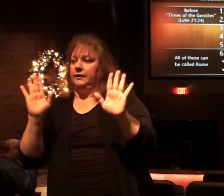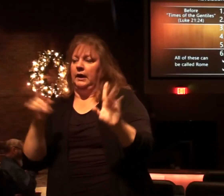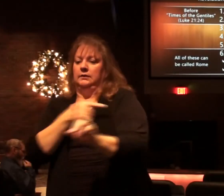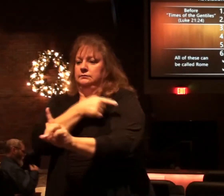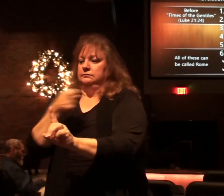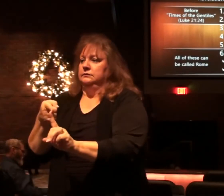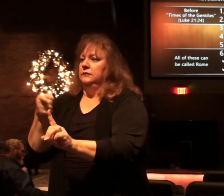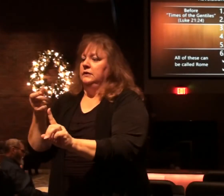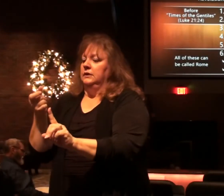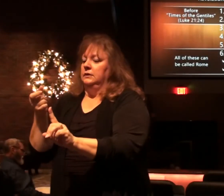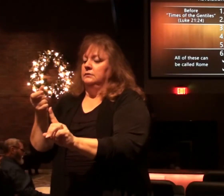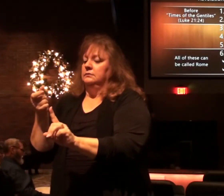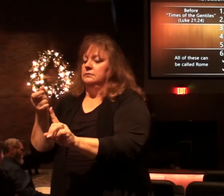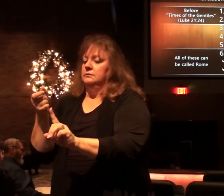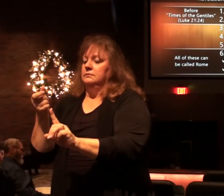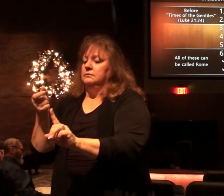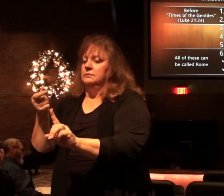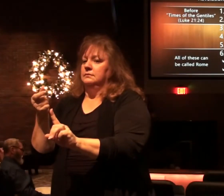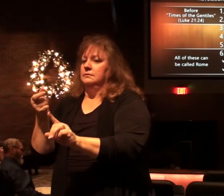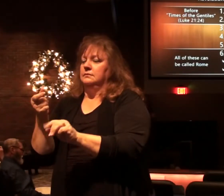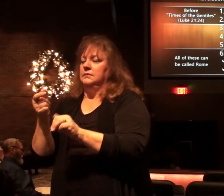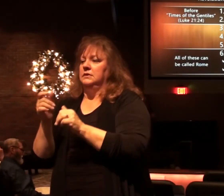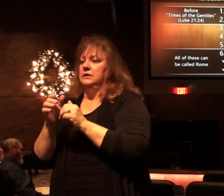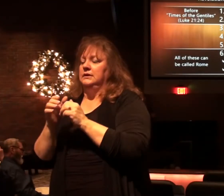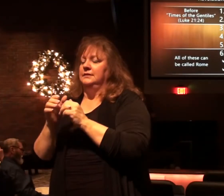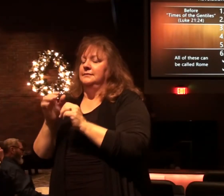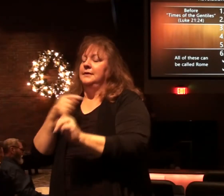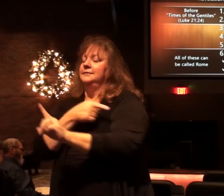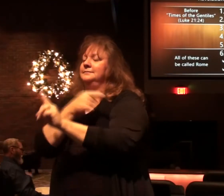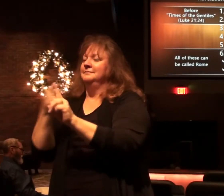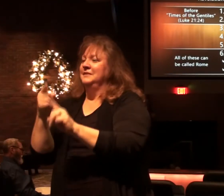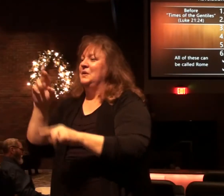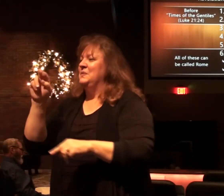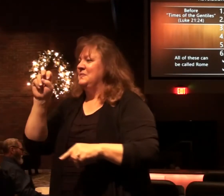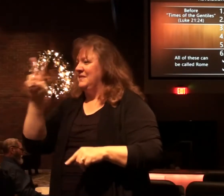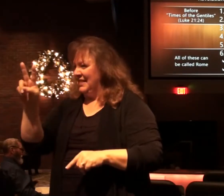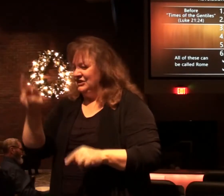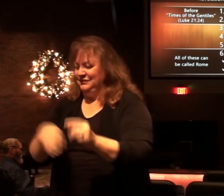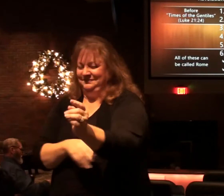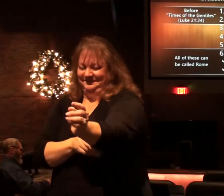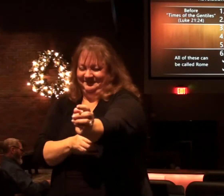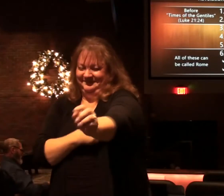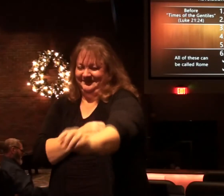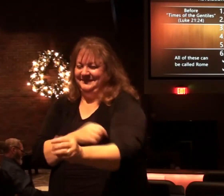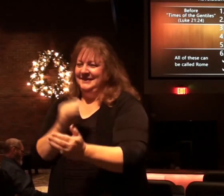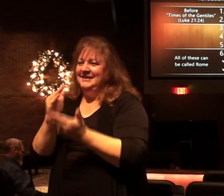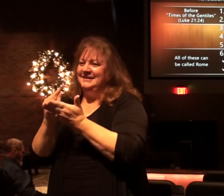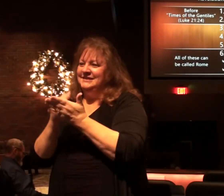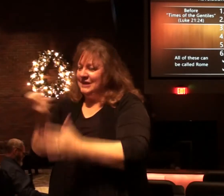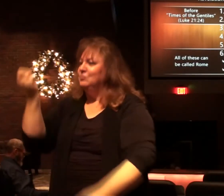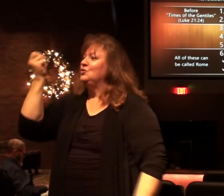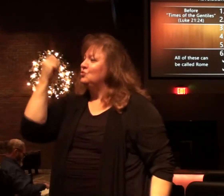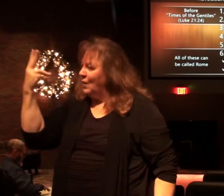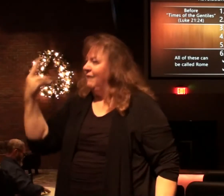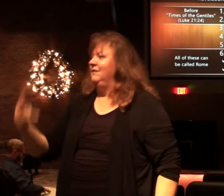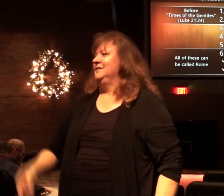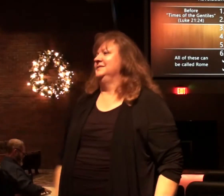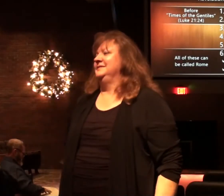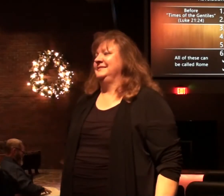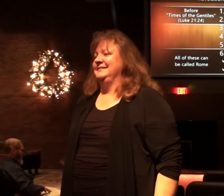get back to Genesis. Oh boy. We have to get back to Revelation, chapter 12.